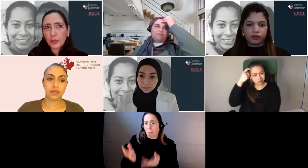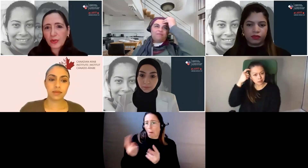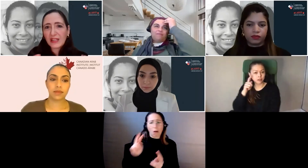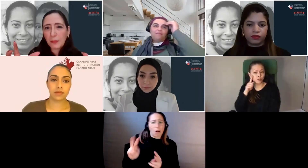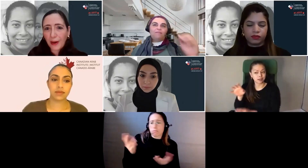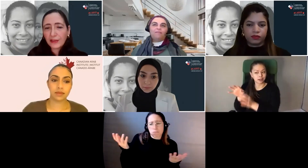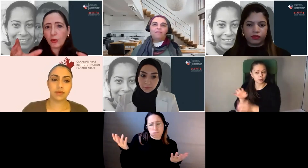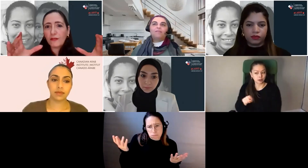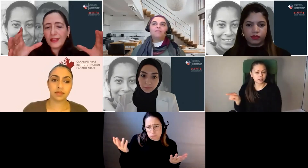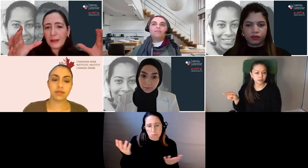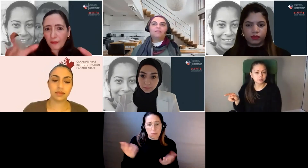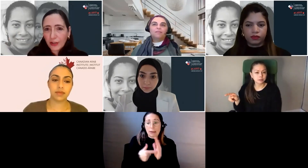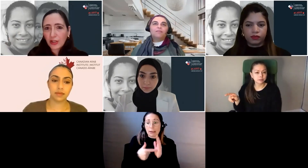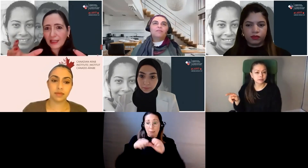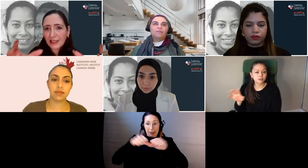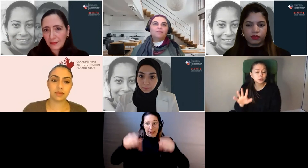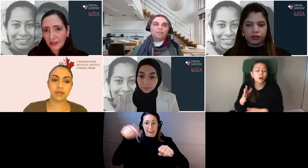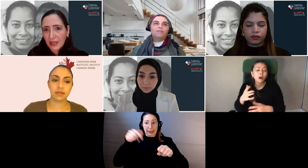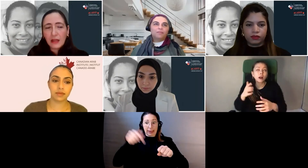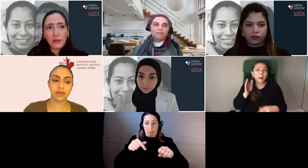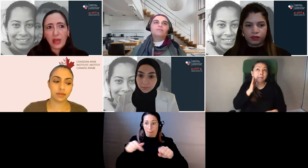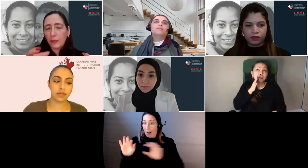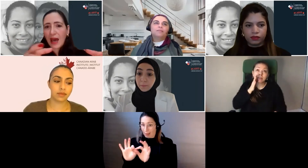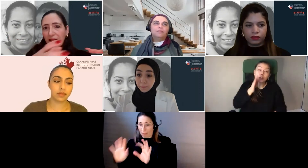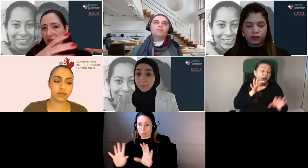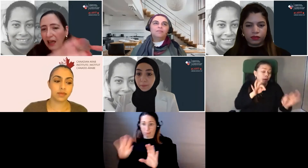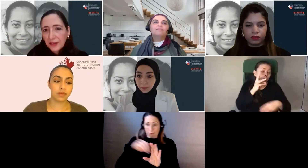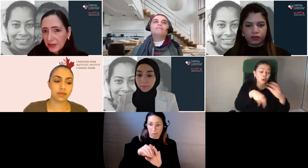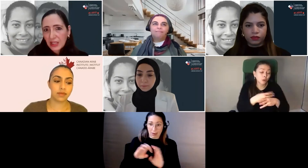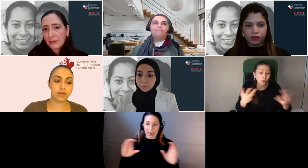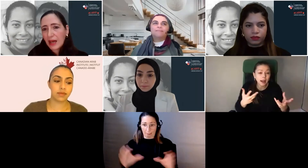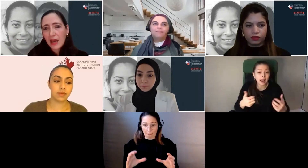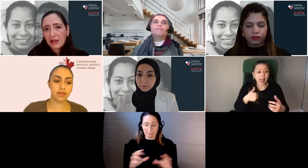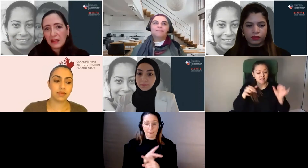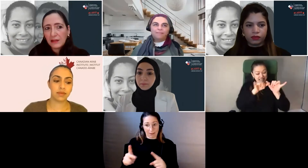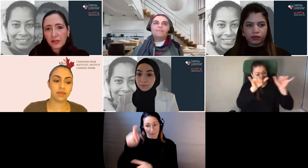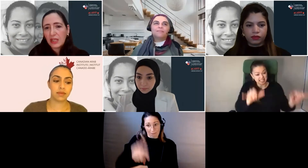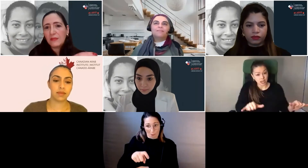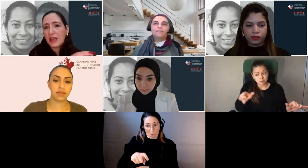the interpreter is part of the professional team. We have the healthcare team,